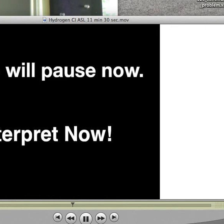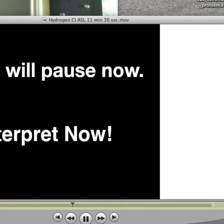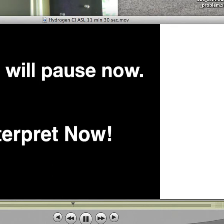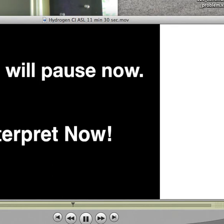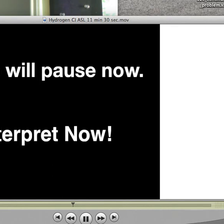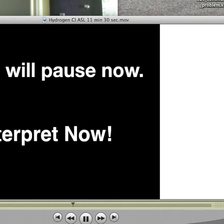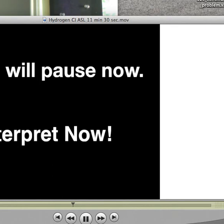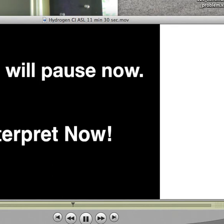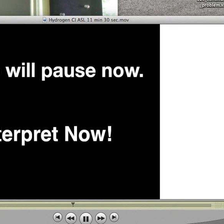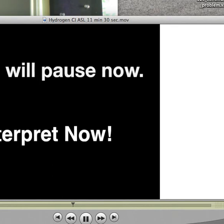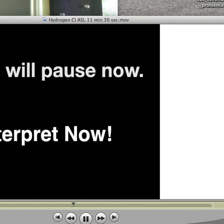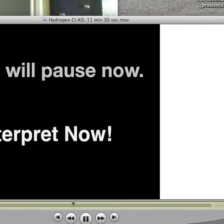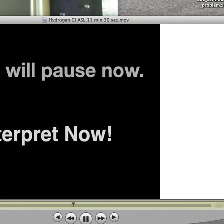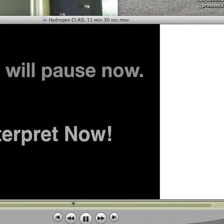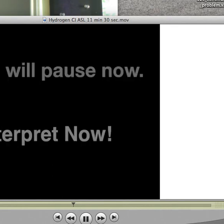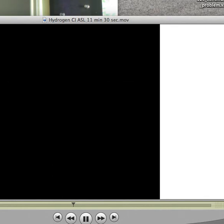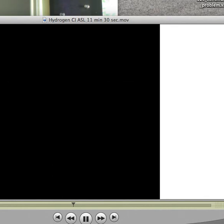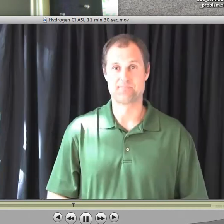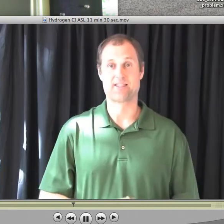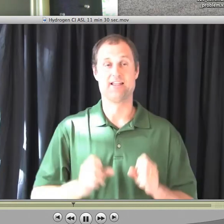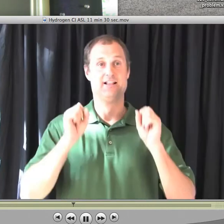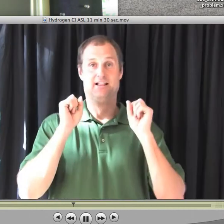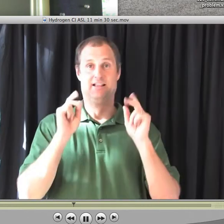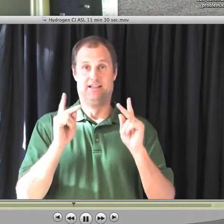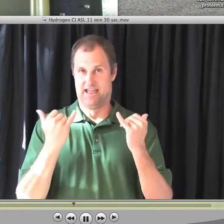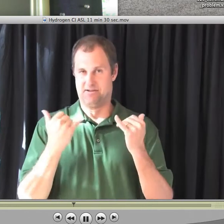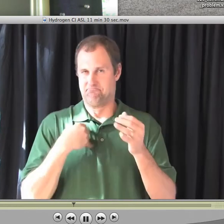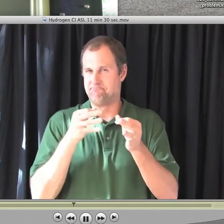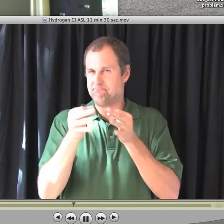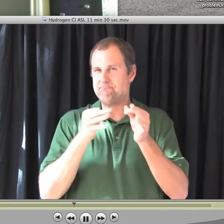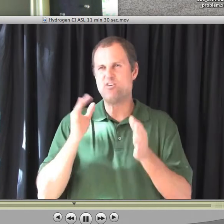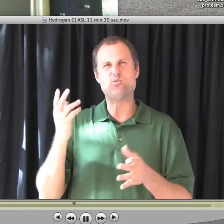and that's how you get H2O, or water.